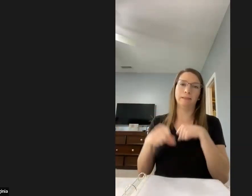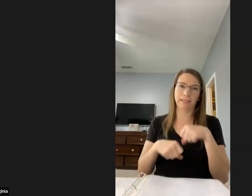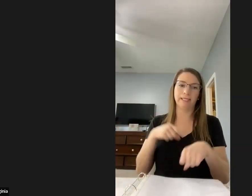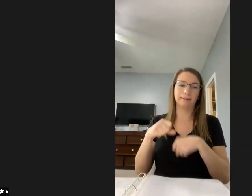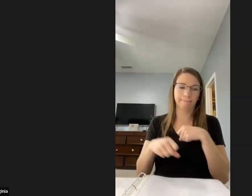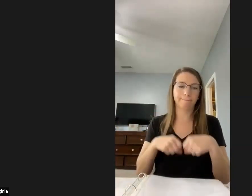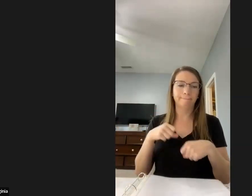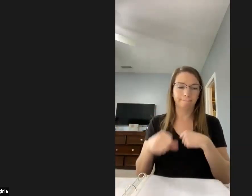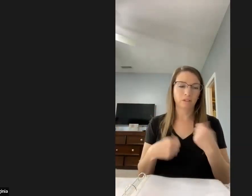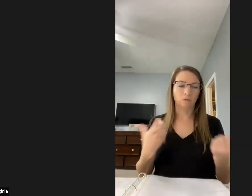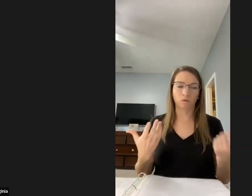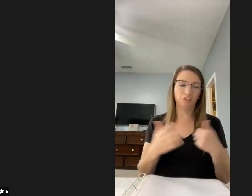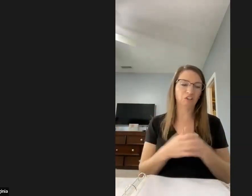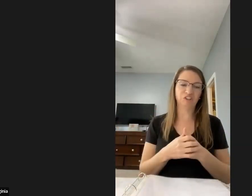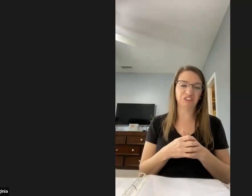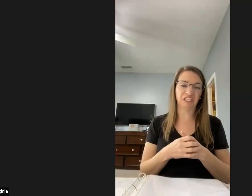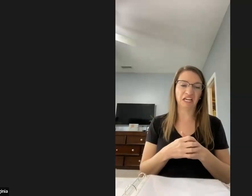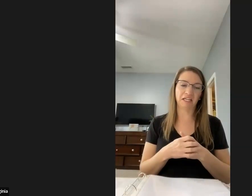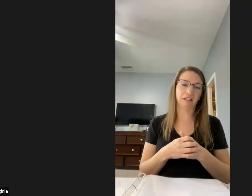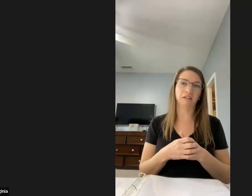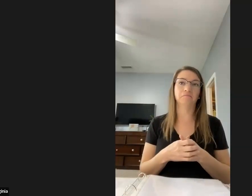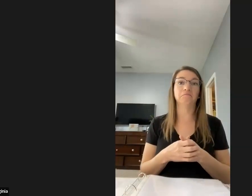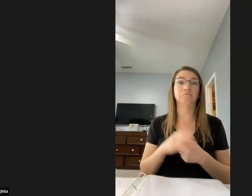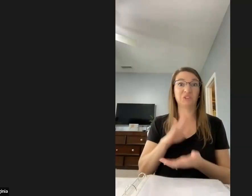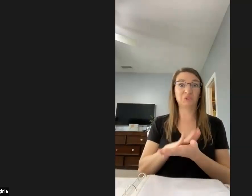bike. Or you could just sign,